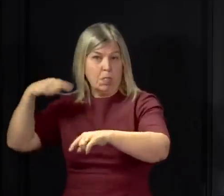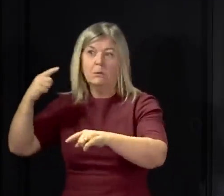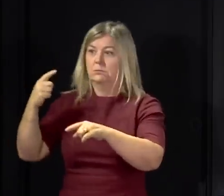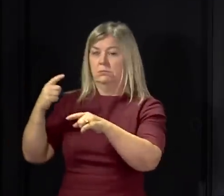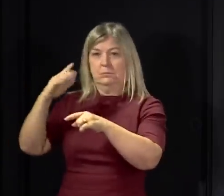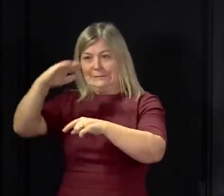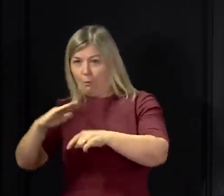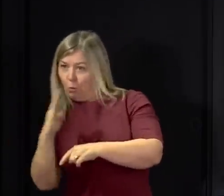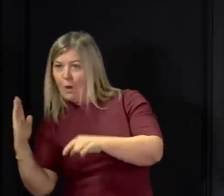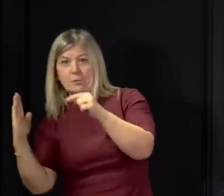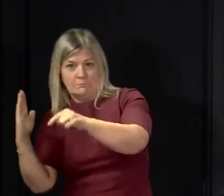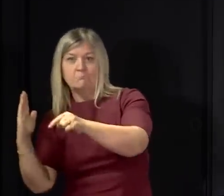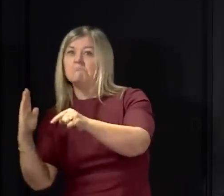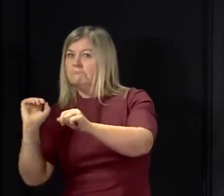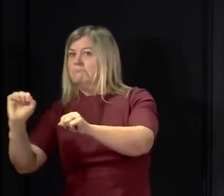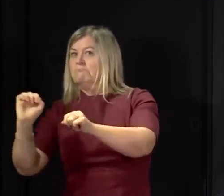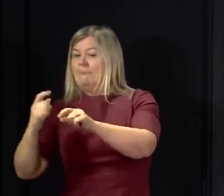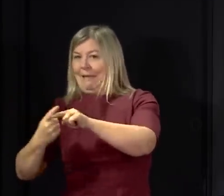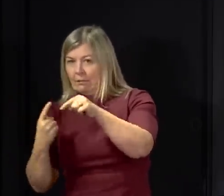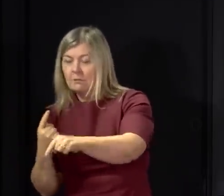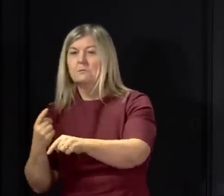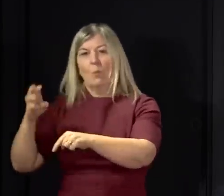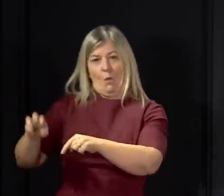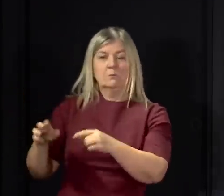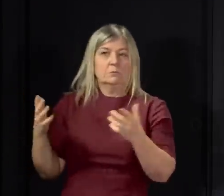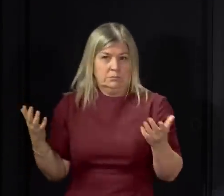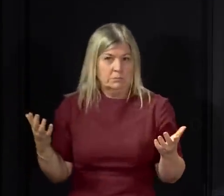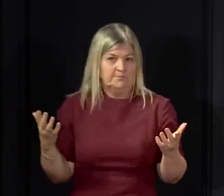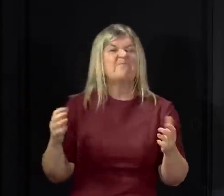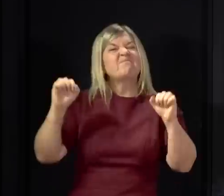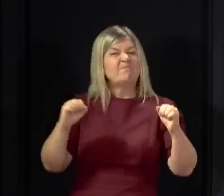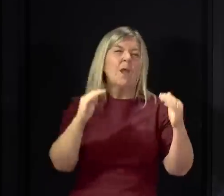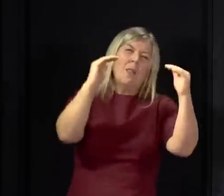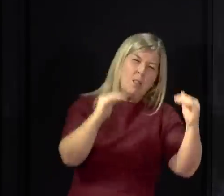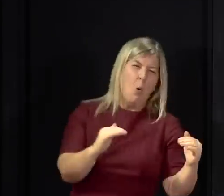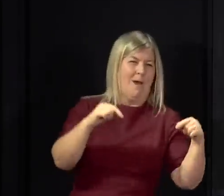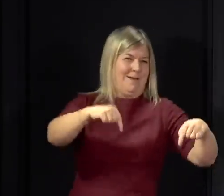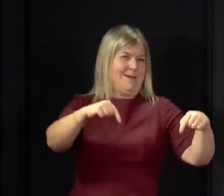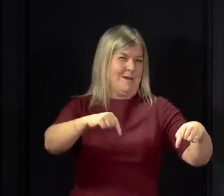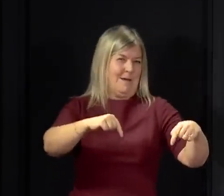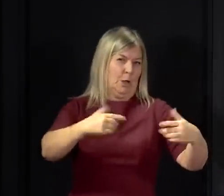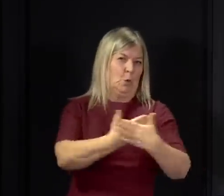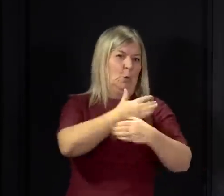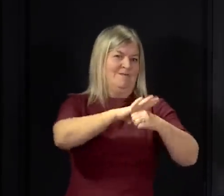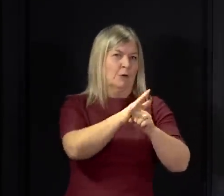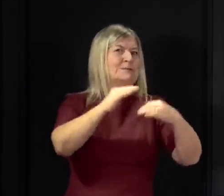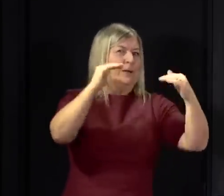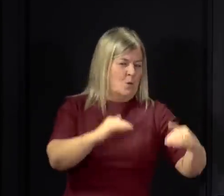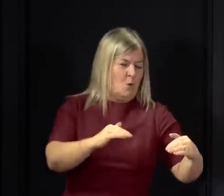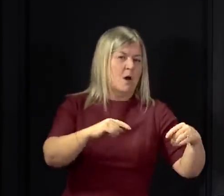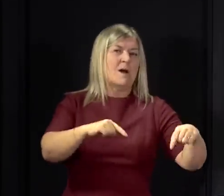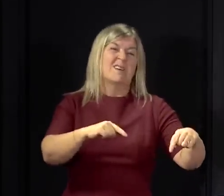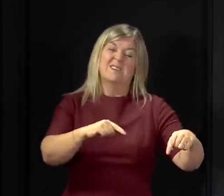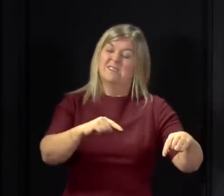Scotland and is already circulating, albeit perhaps at a lower level in Scotland, the bottom line we face right